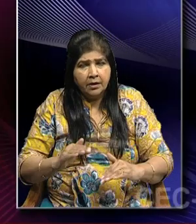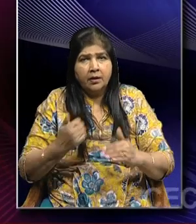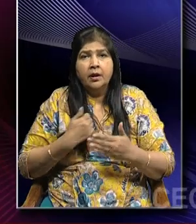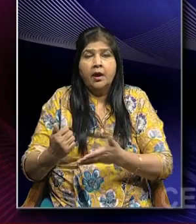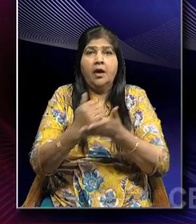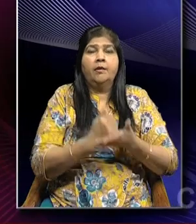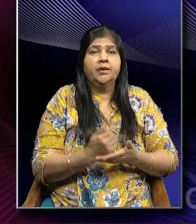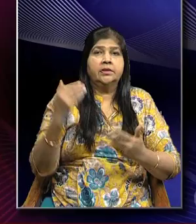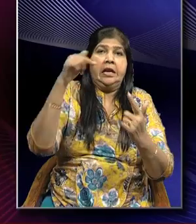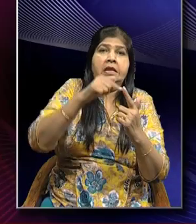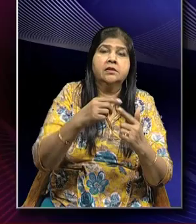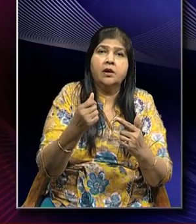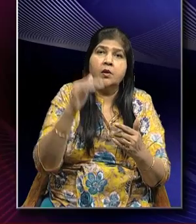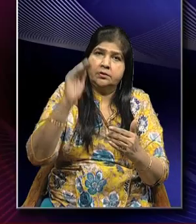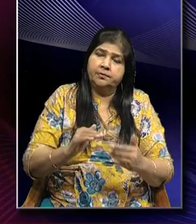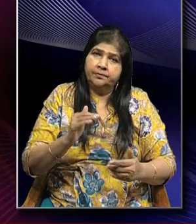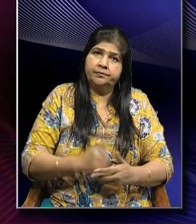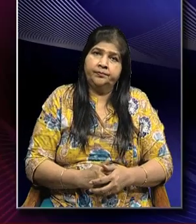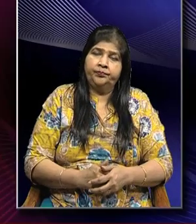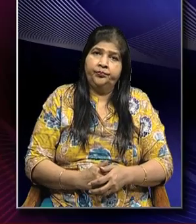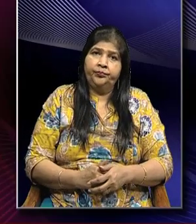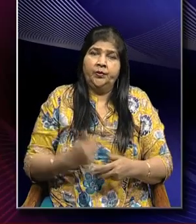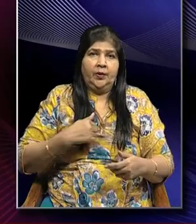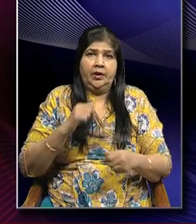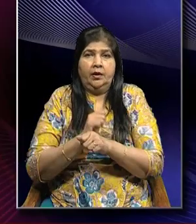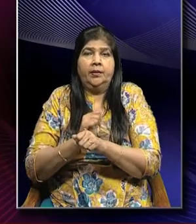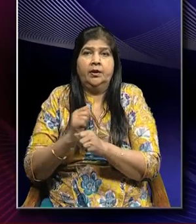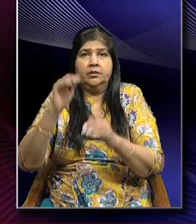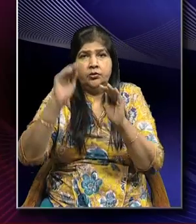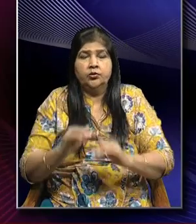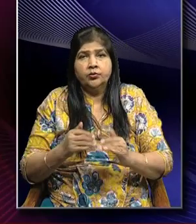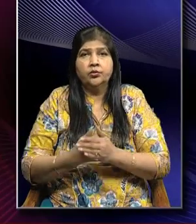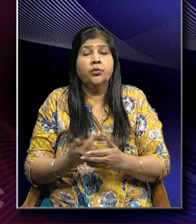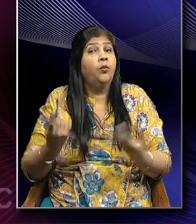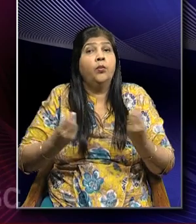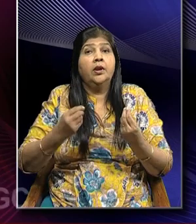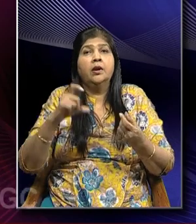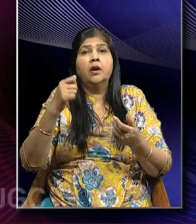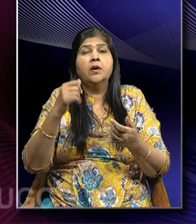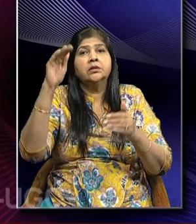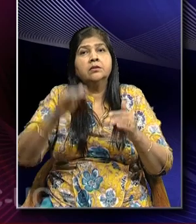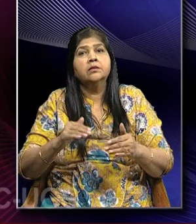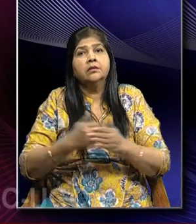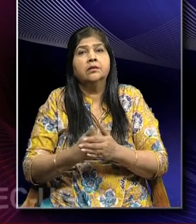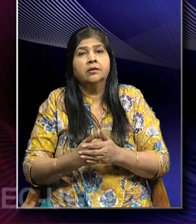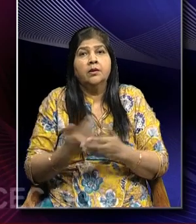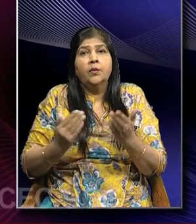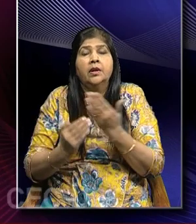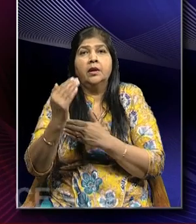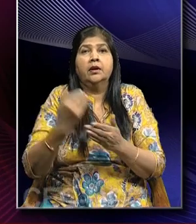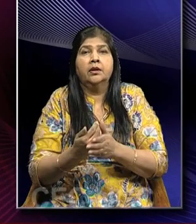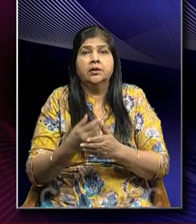us in achieving the cost reduction. We can reduce the cost, and it is only the cost reduction which can increase